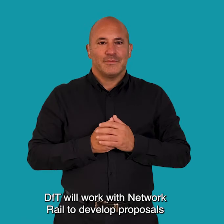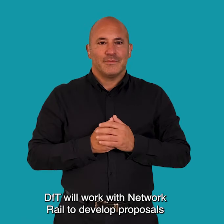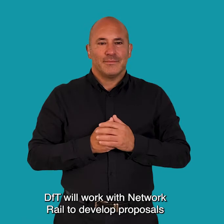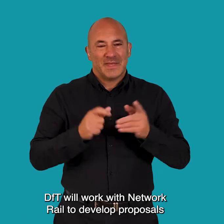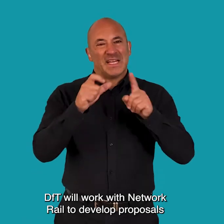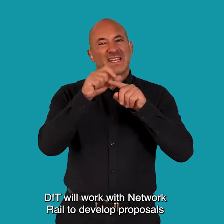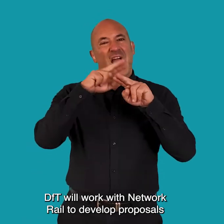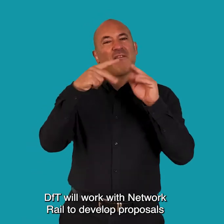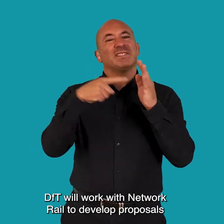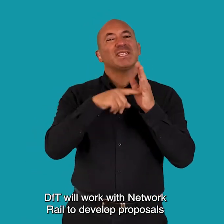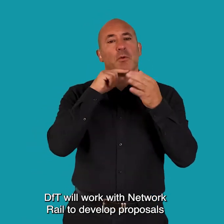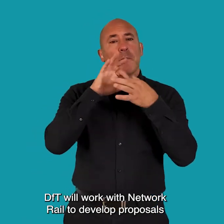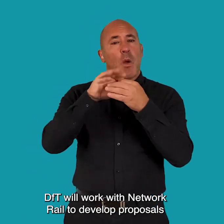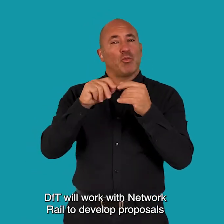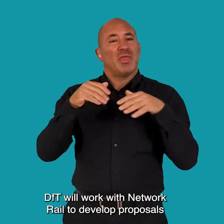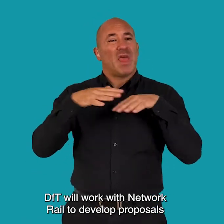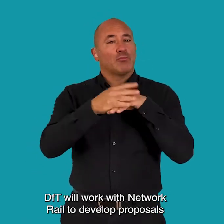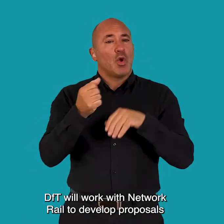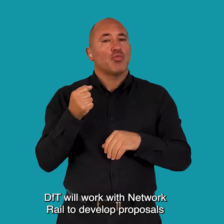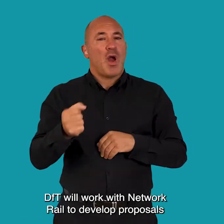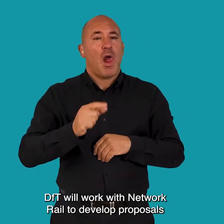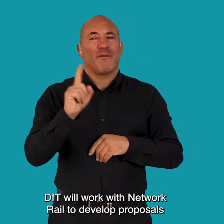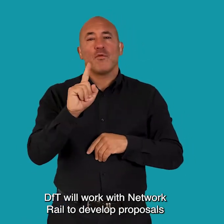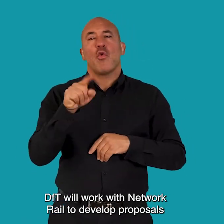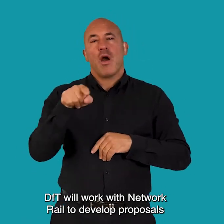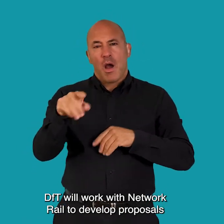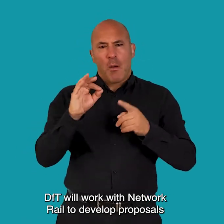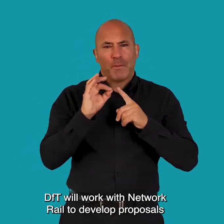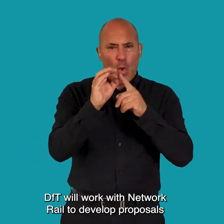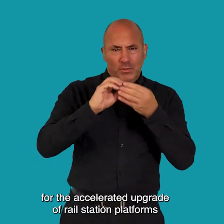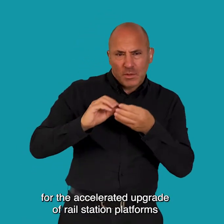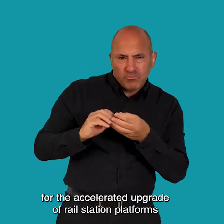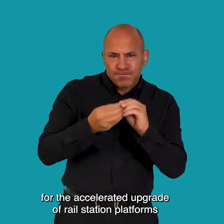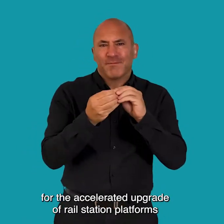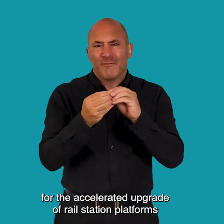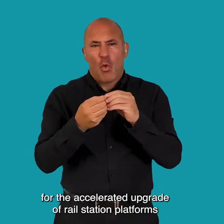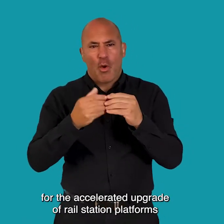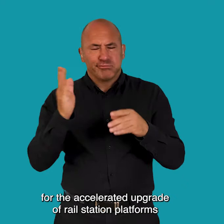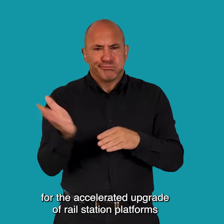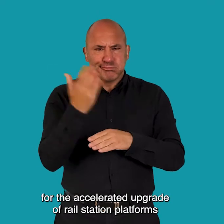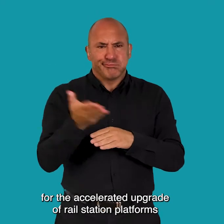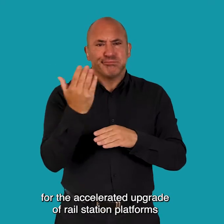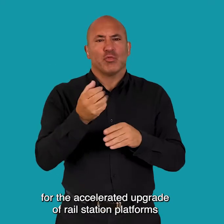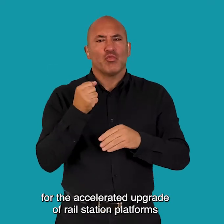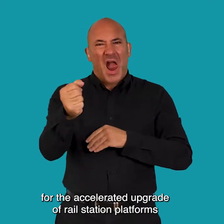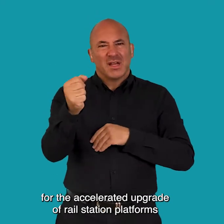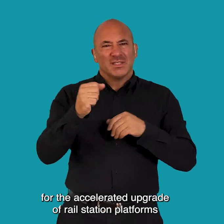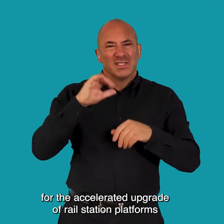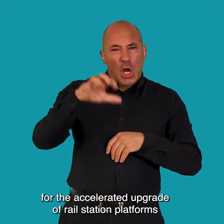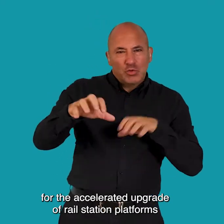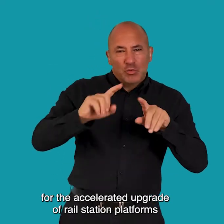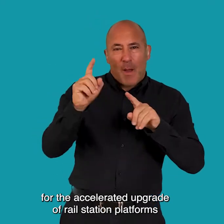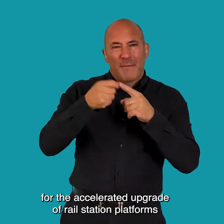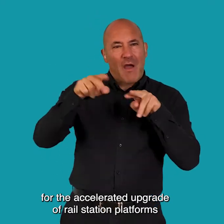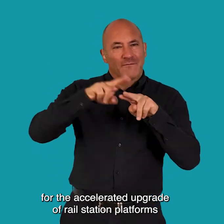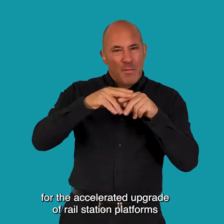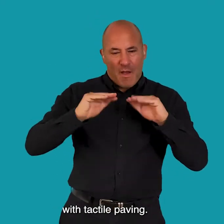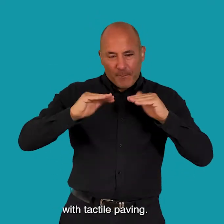DfT will work with Network Rail to develop proposals for the accelerated upgrade of rail station platforms with